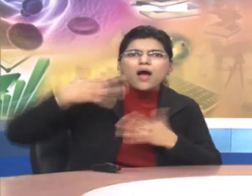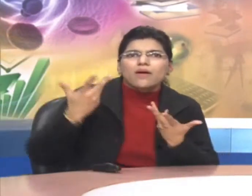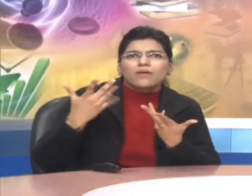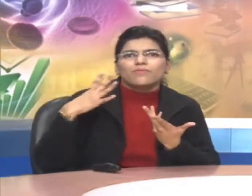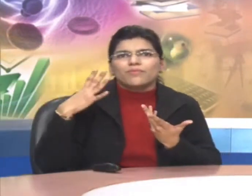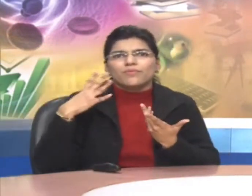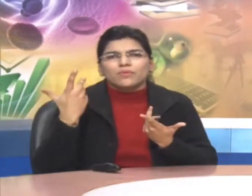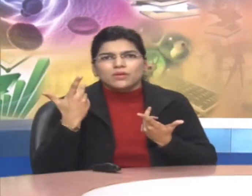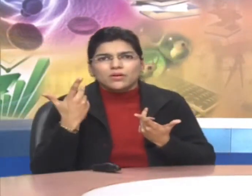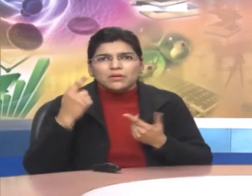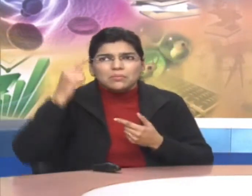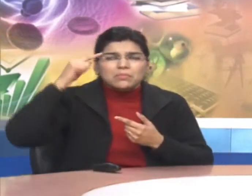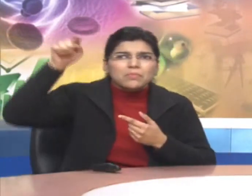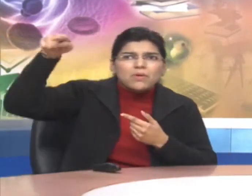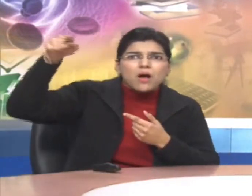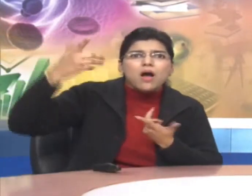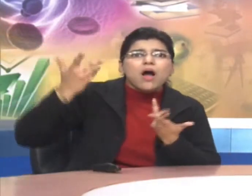beside the body of his father.